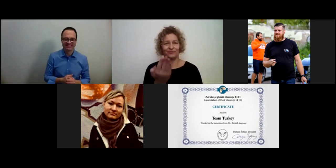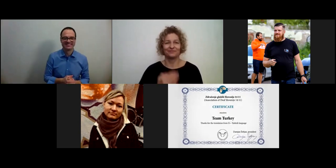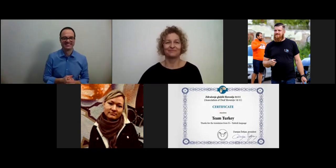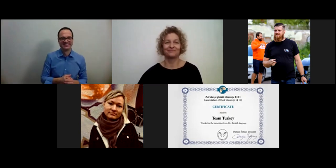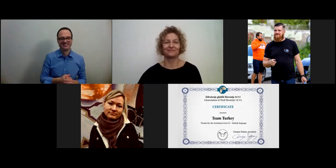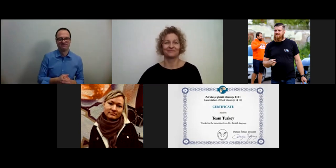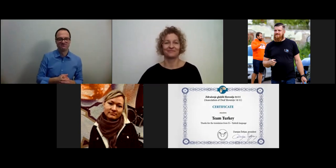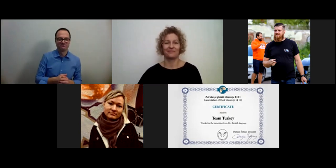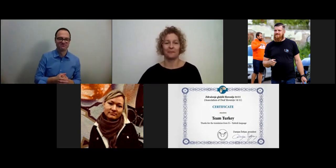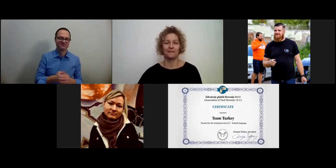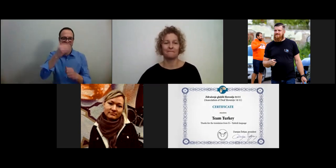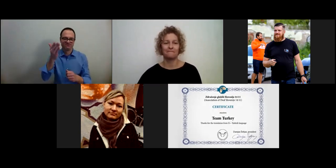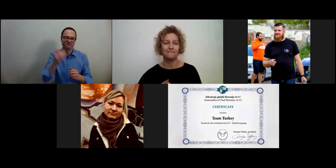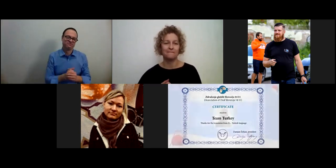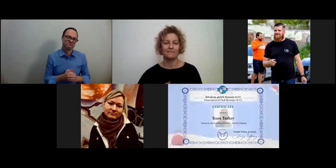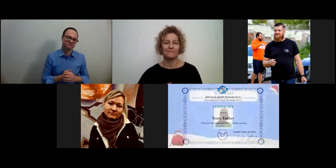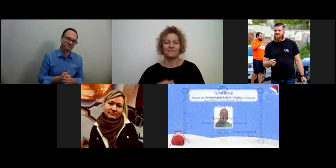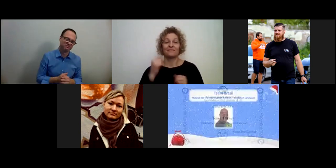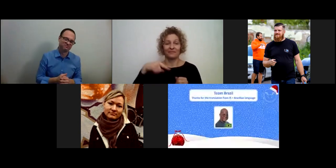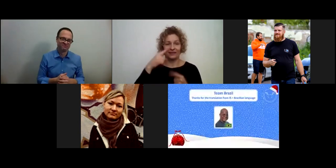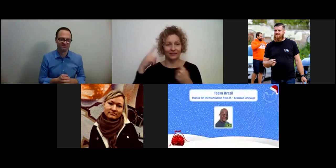Thank you, Turkey.